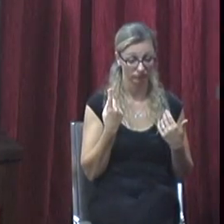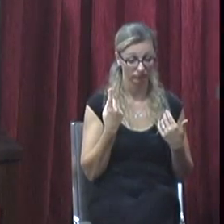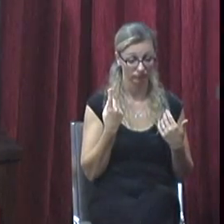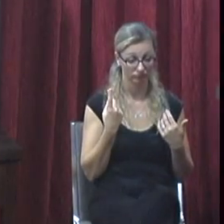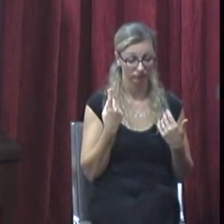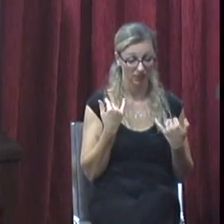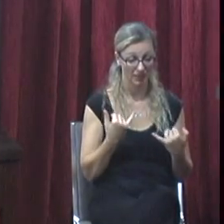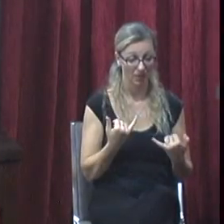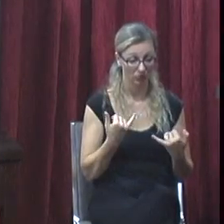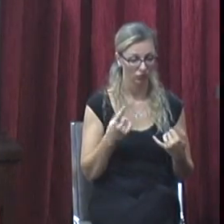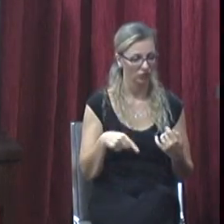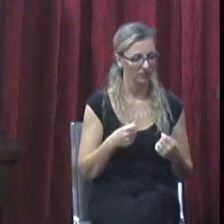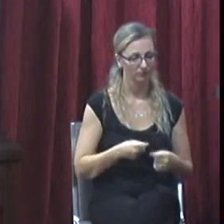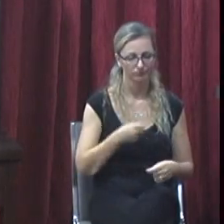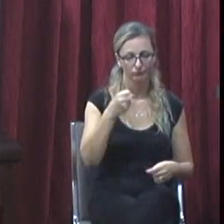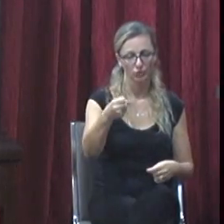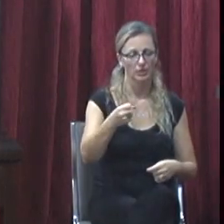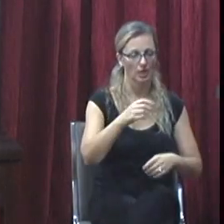altar.